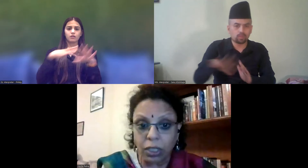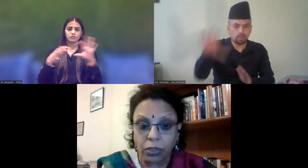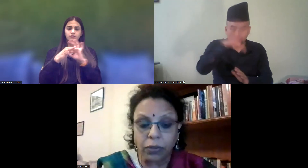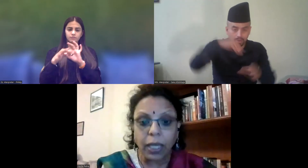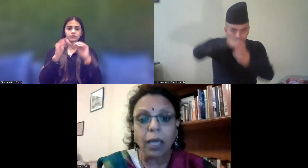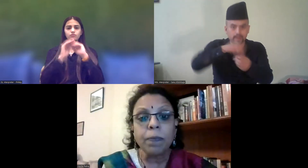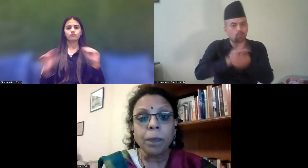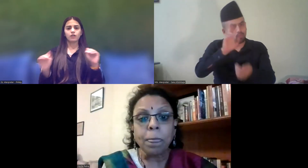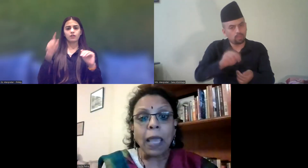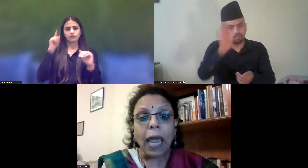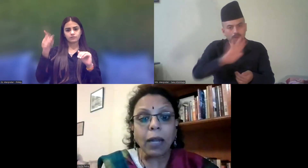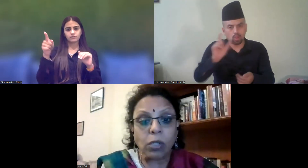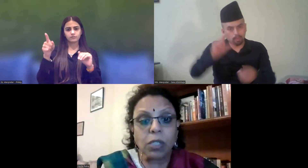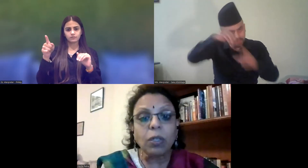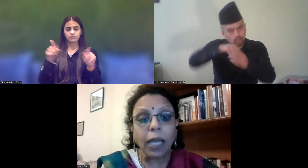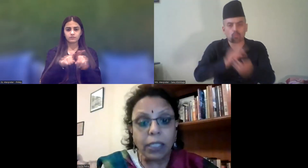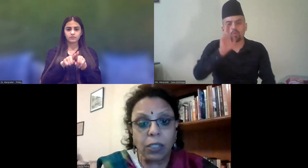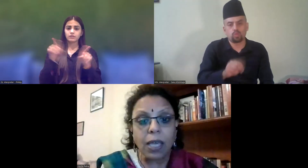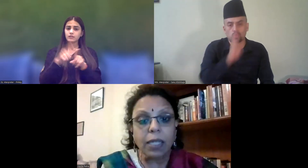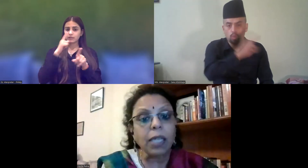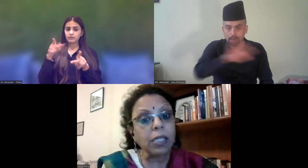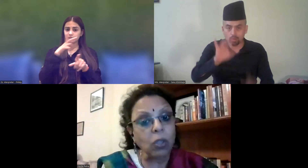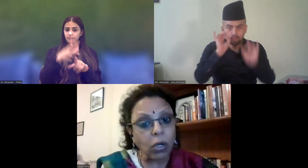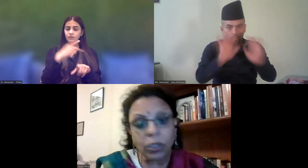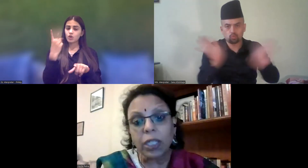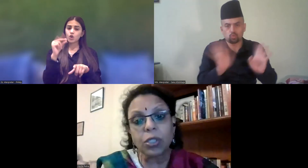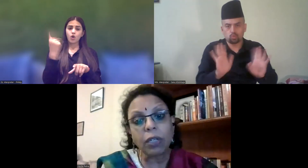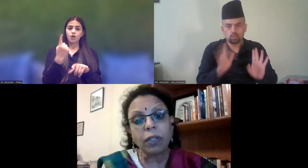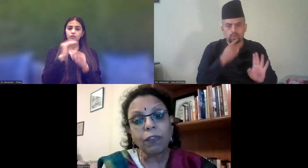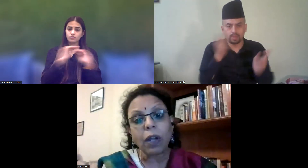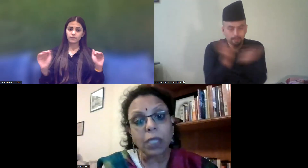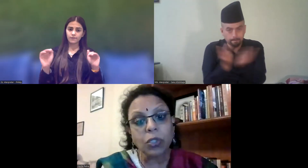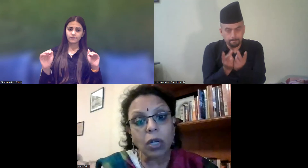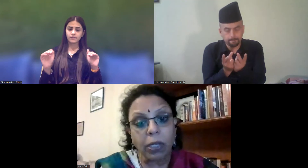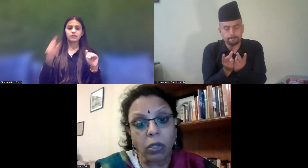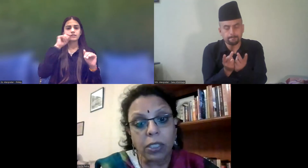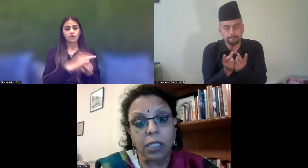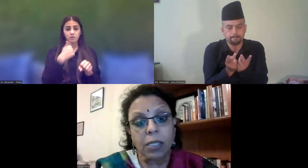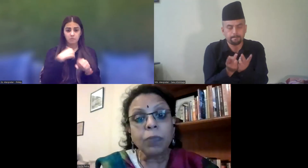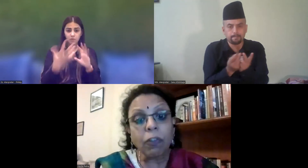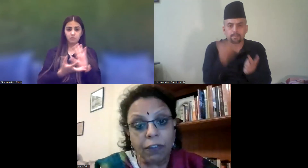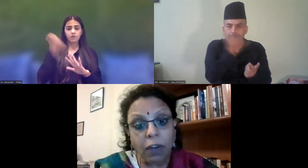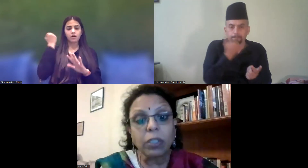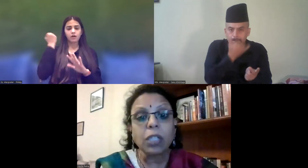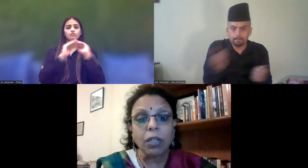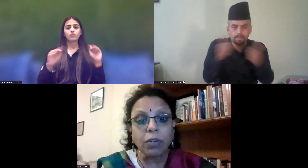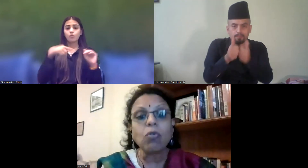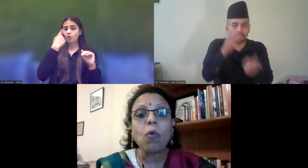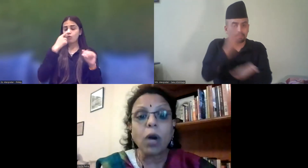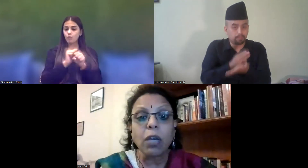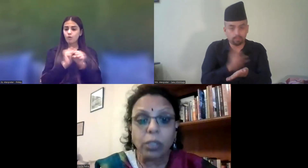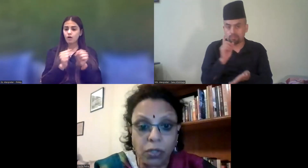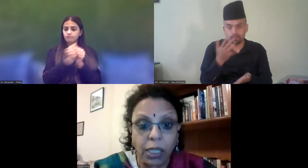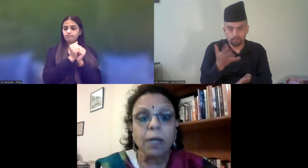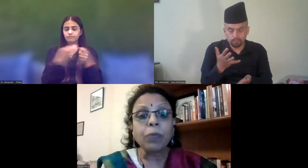and children there. And also, like you said, it is not only children from sexual minorities. We found that children who are working